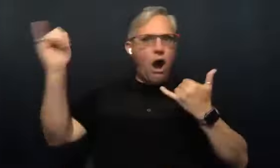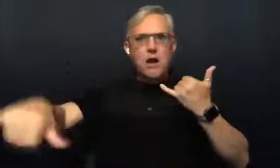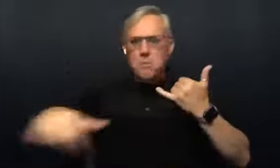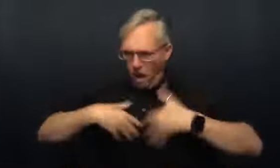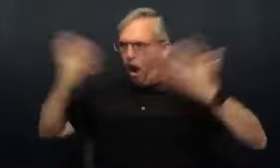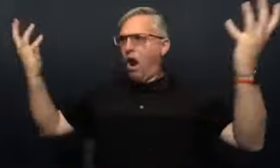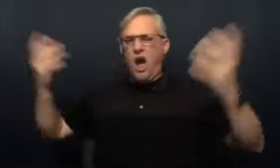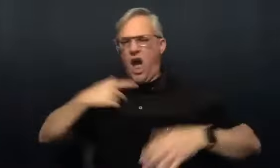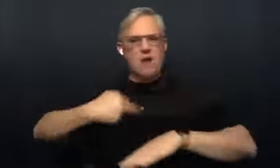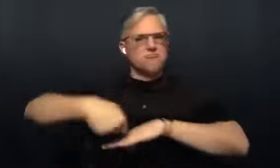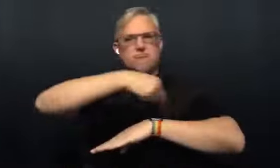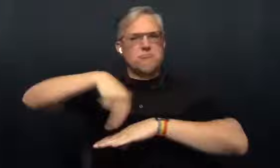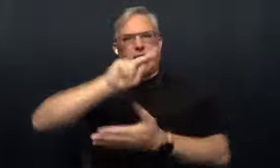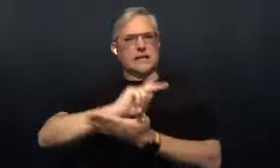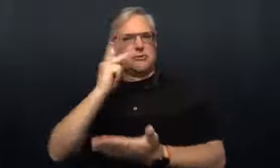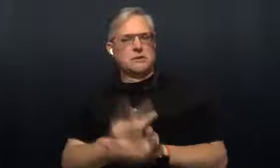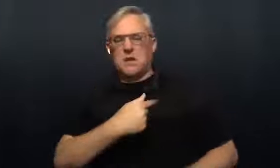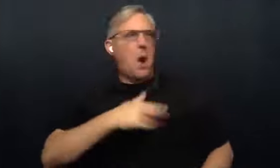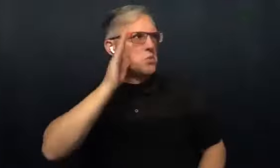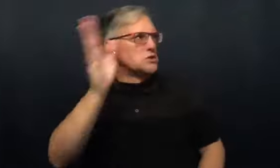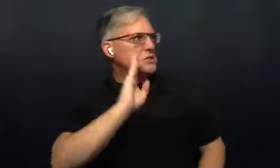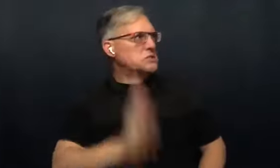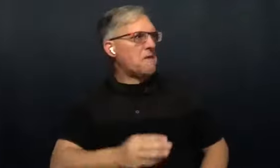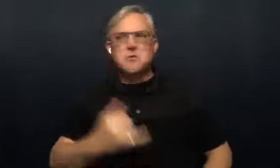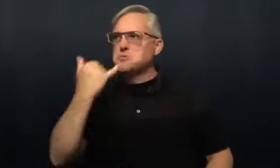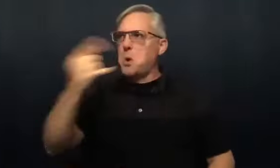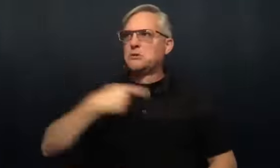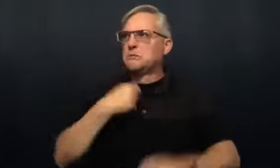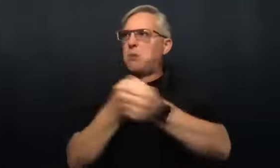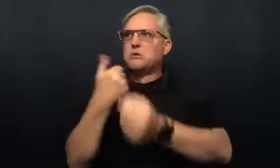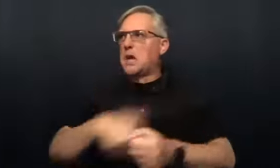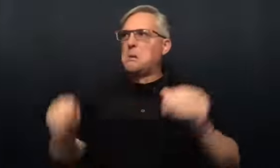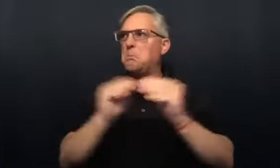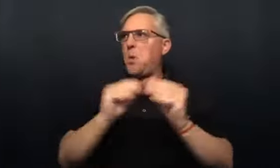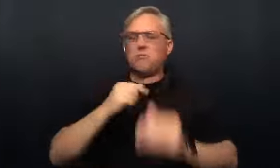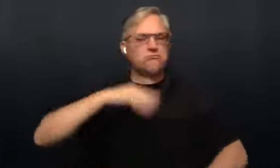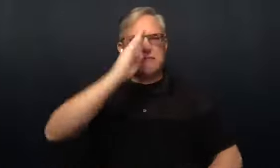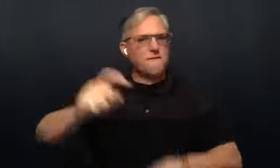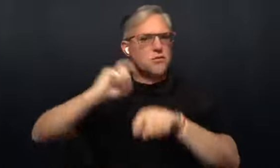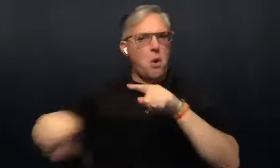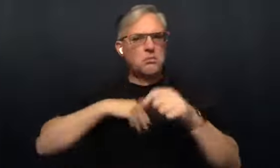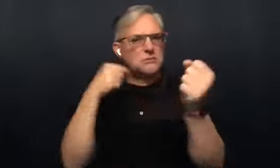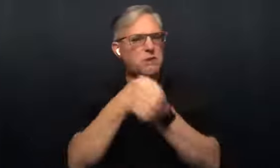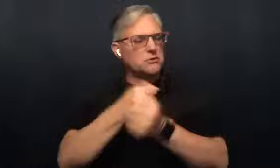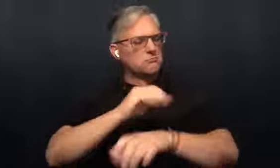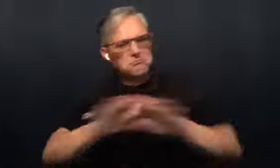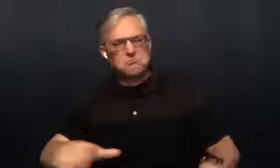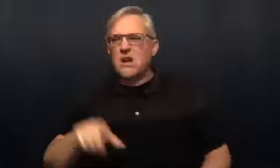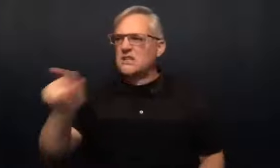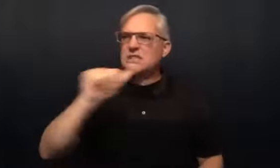I said, I am never going to call Nina anymore. That is my solution. I am never going to call her. Did she not hear my fifth step? And suddenly, as I was